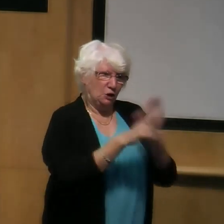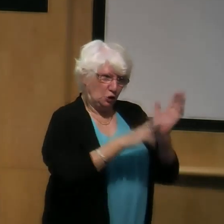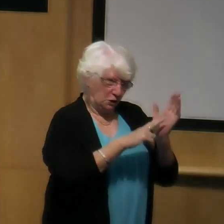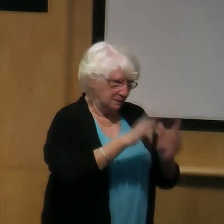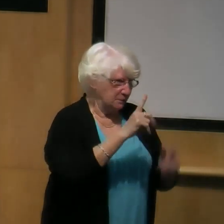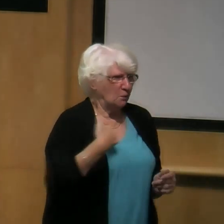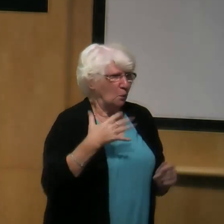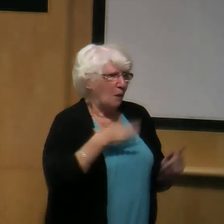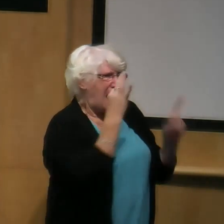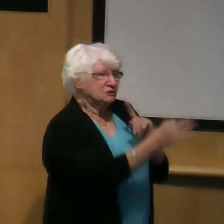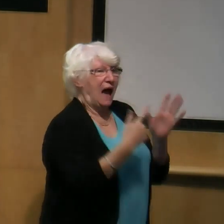Brazil,